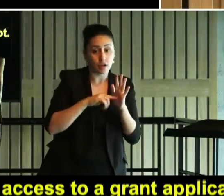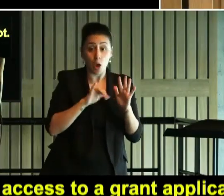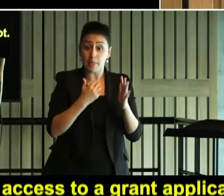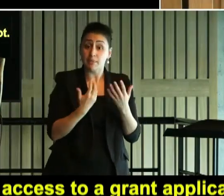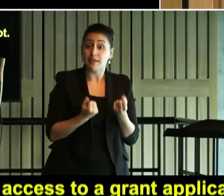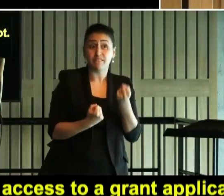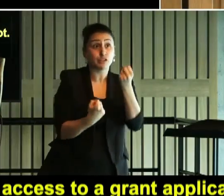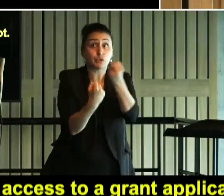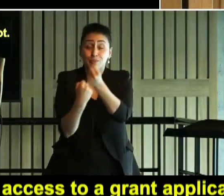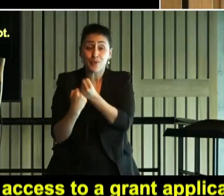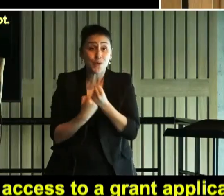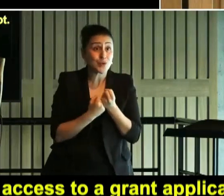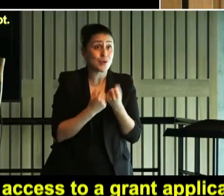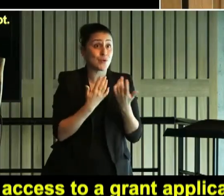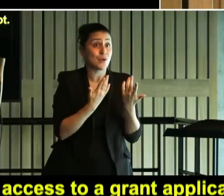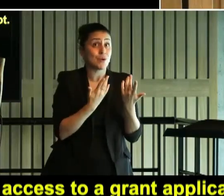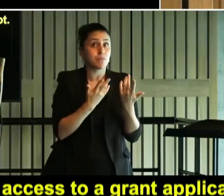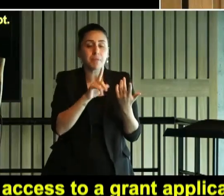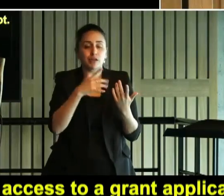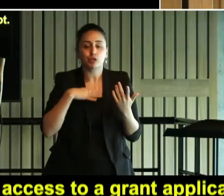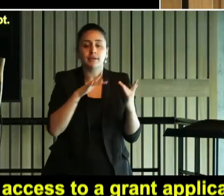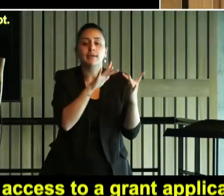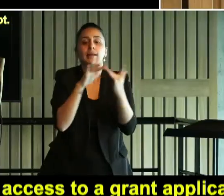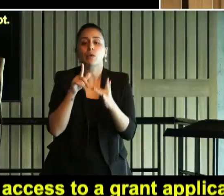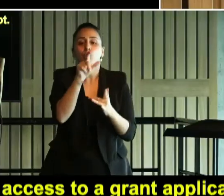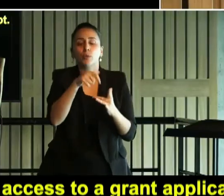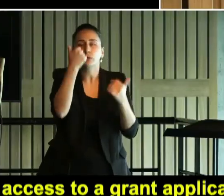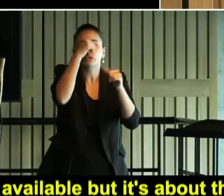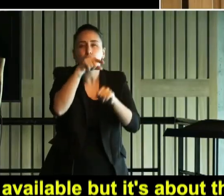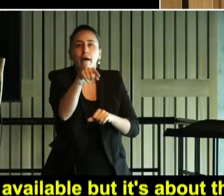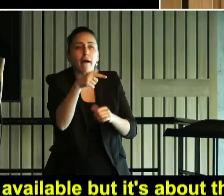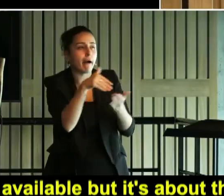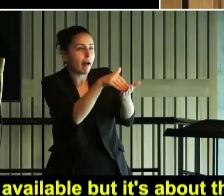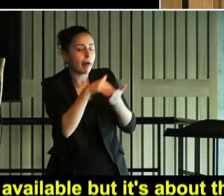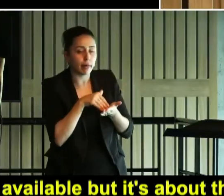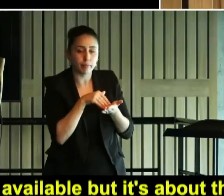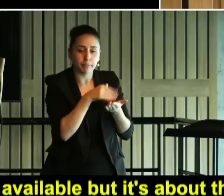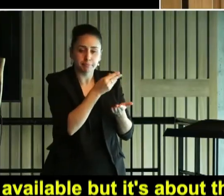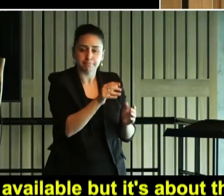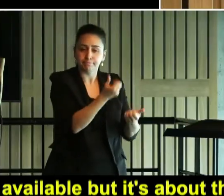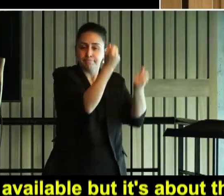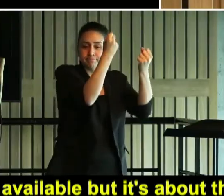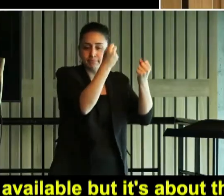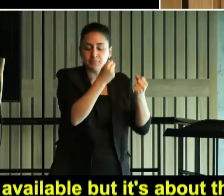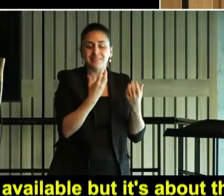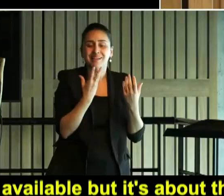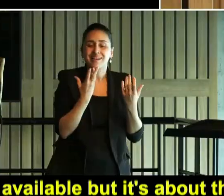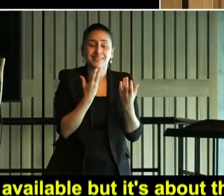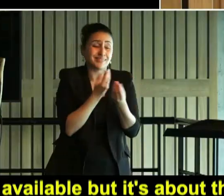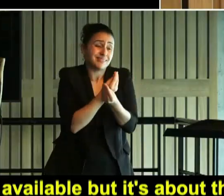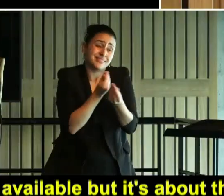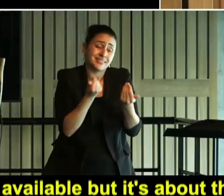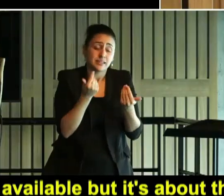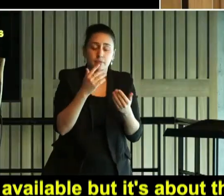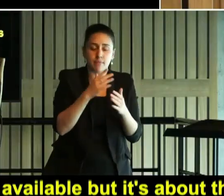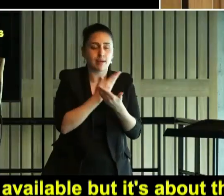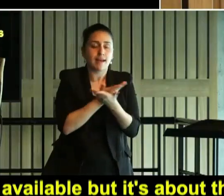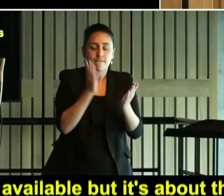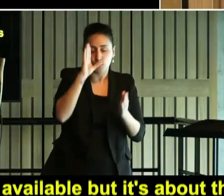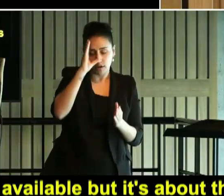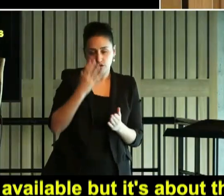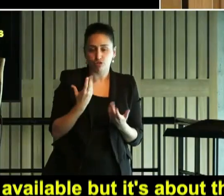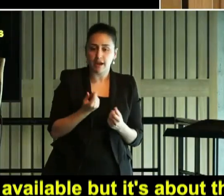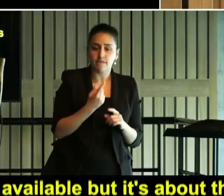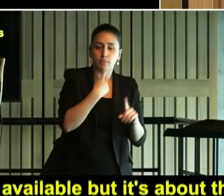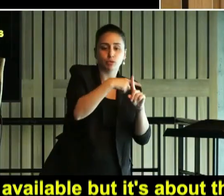community networks that will bridge that support. So I think that there's different positives and benefits in each country, but it really comes down to who